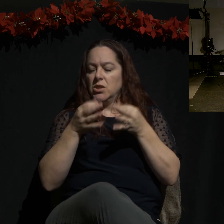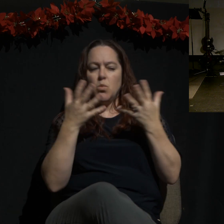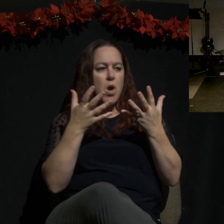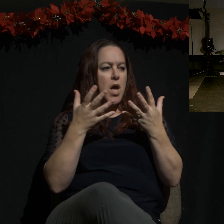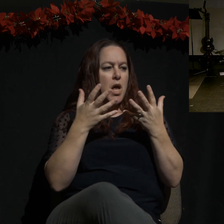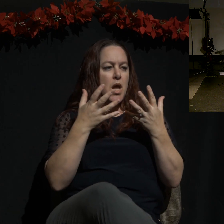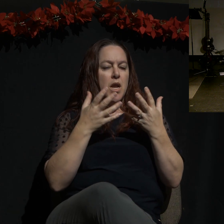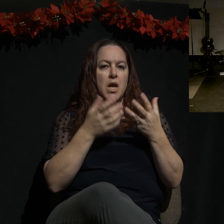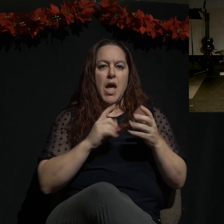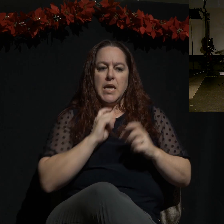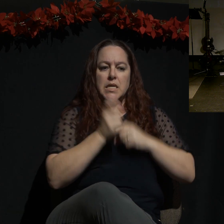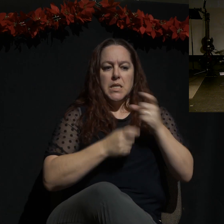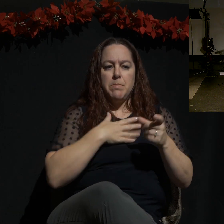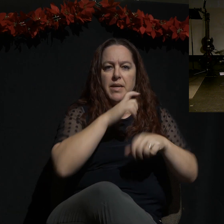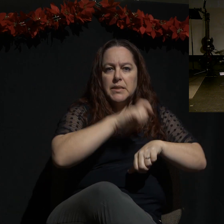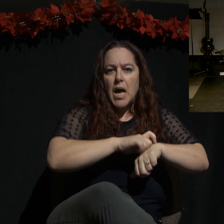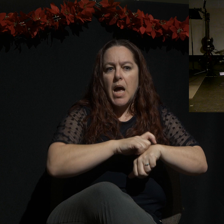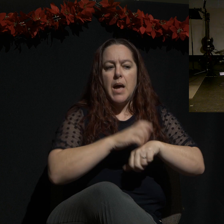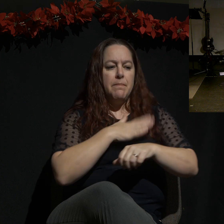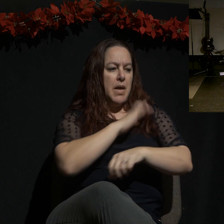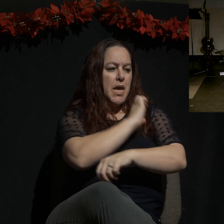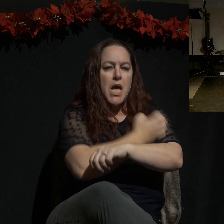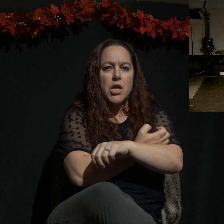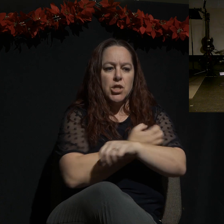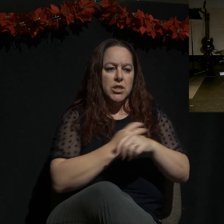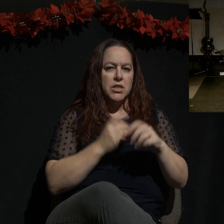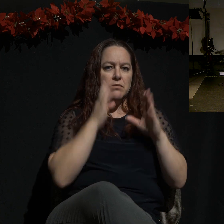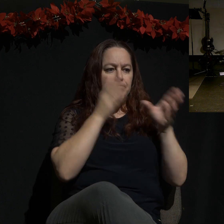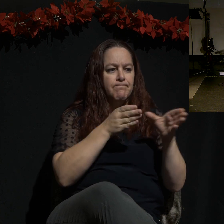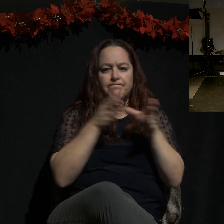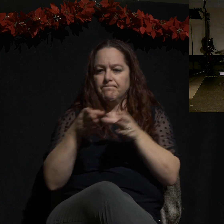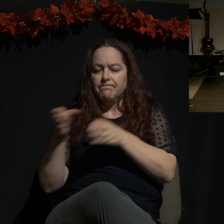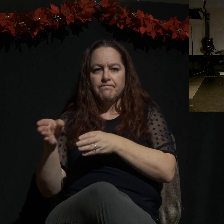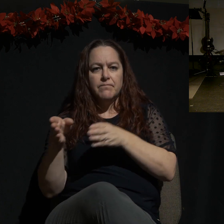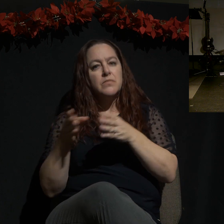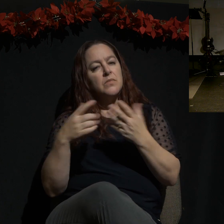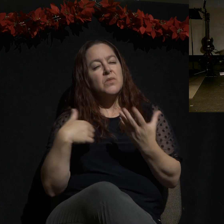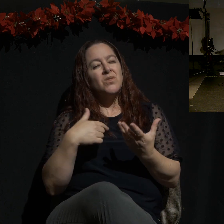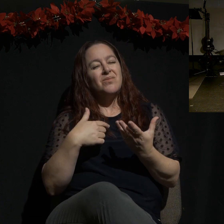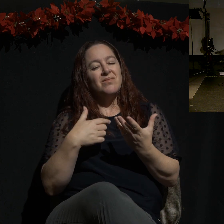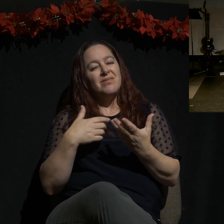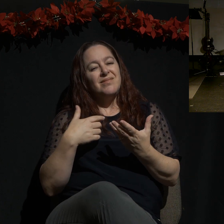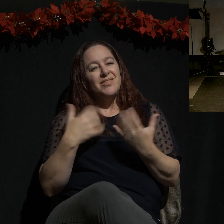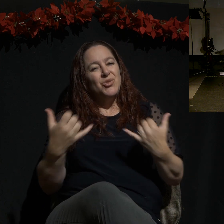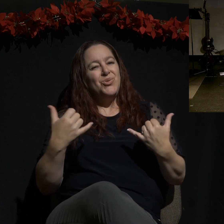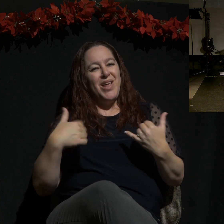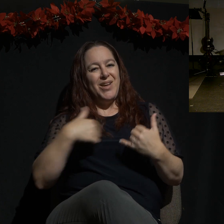gets my time and what gets my energy. So as we talk through this,